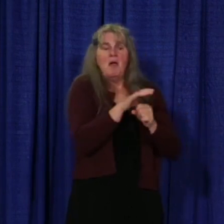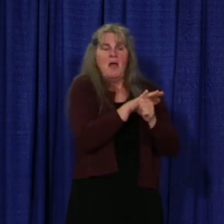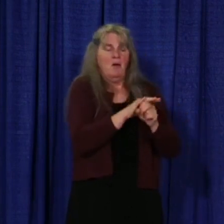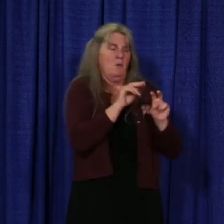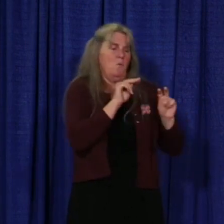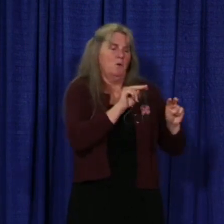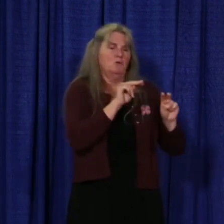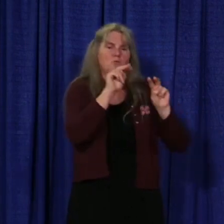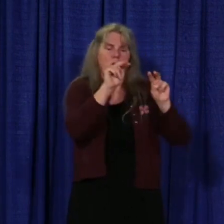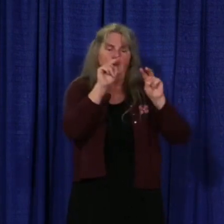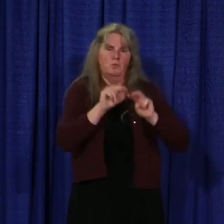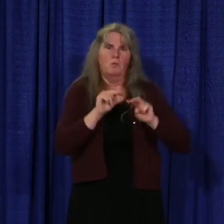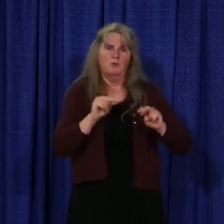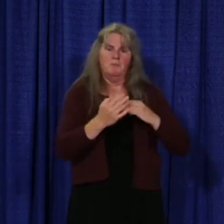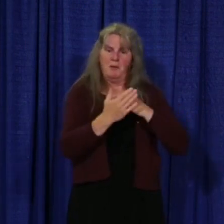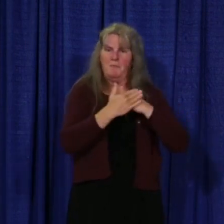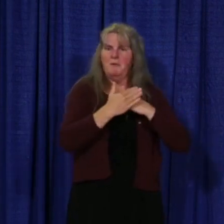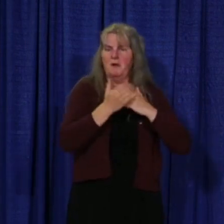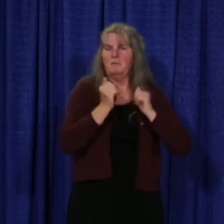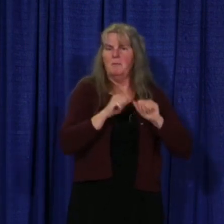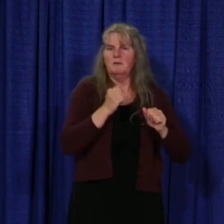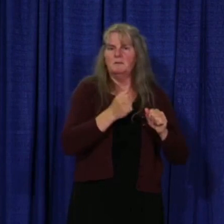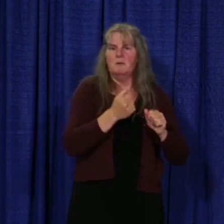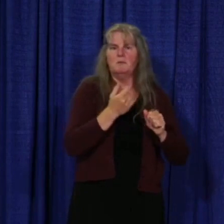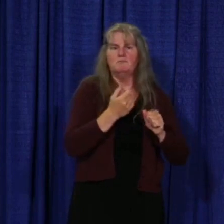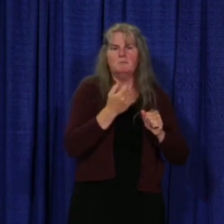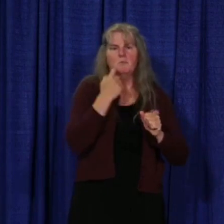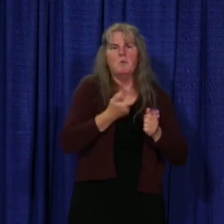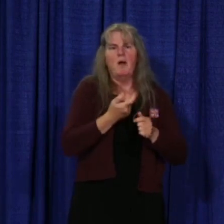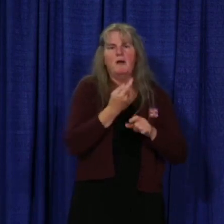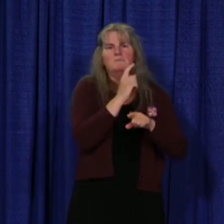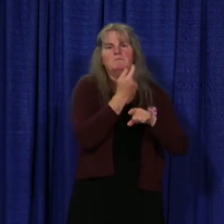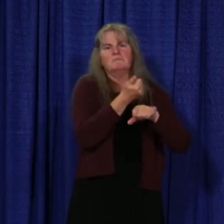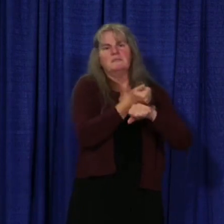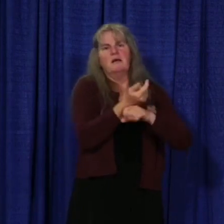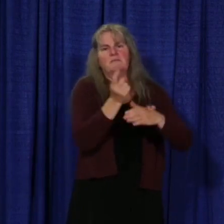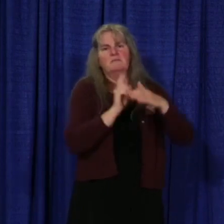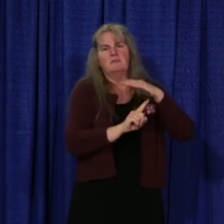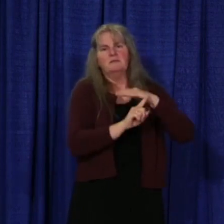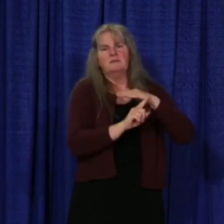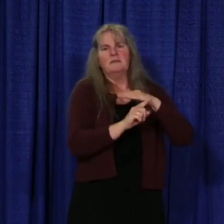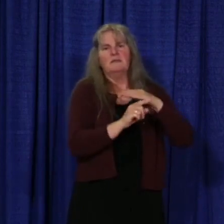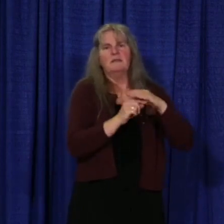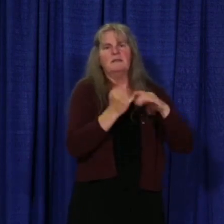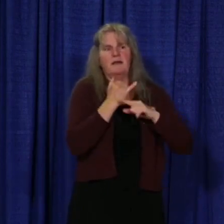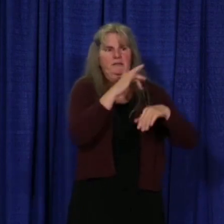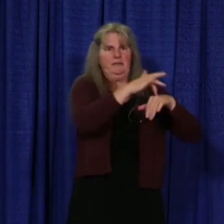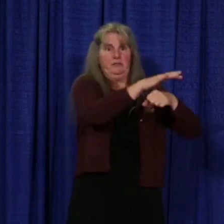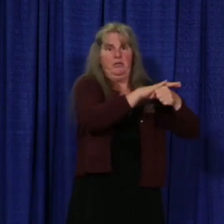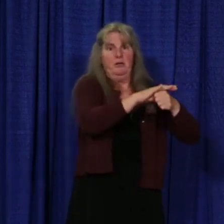might contemplate advising Yukoners on. But I would be